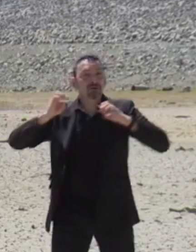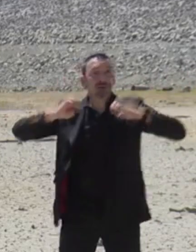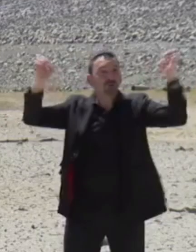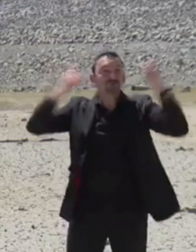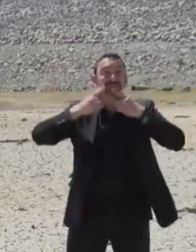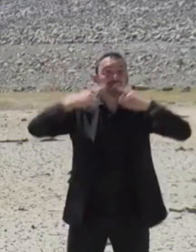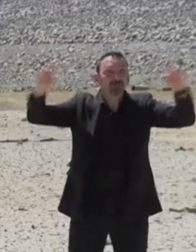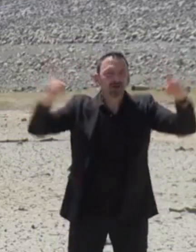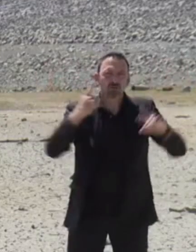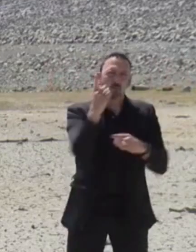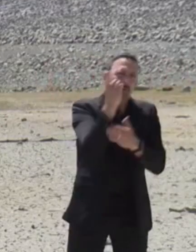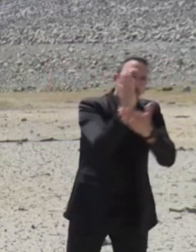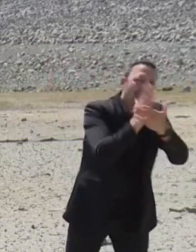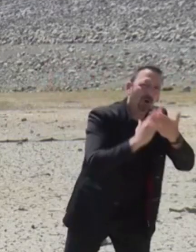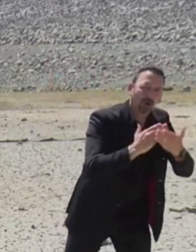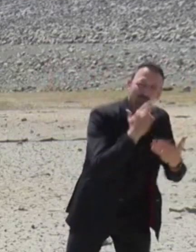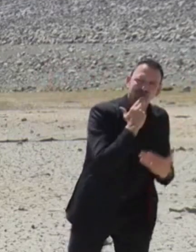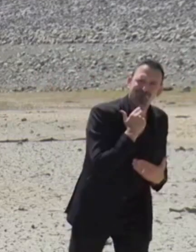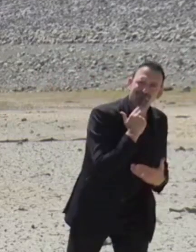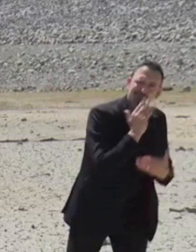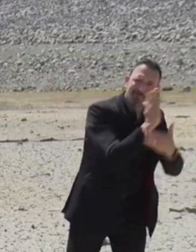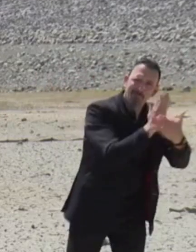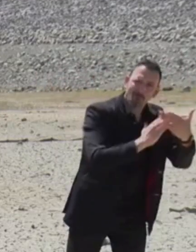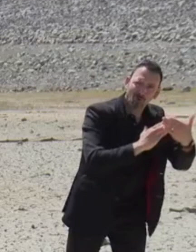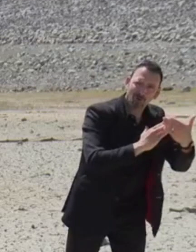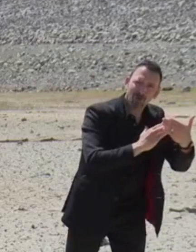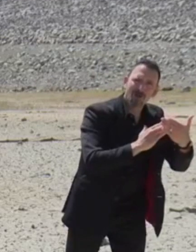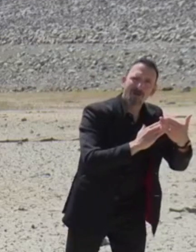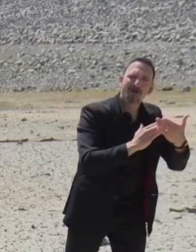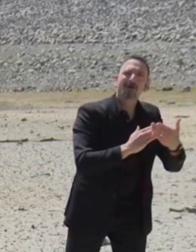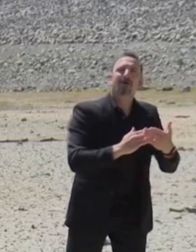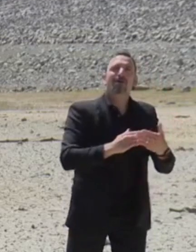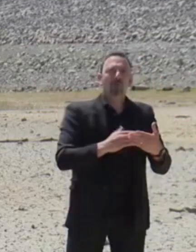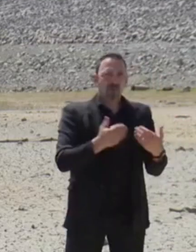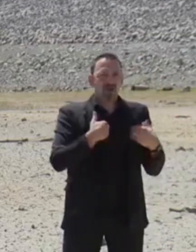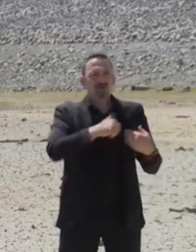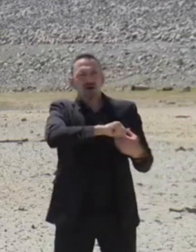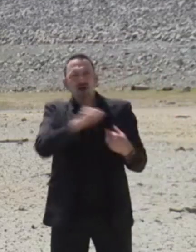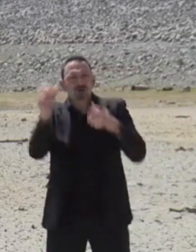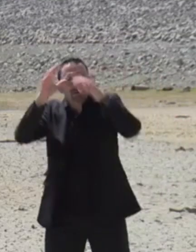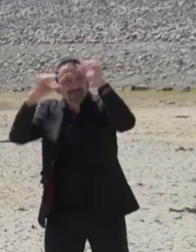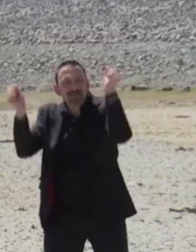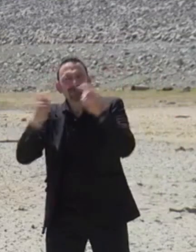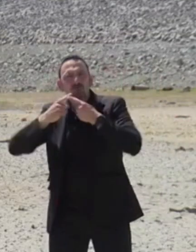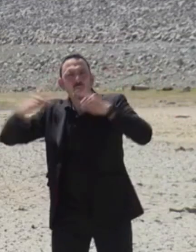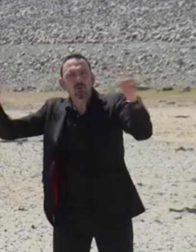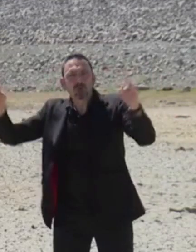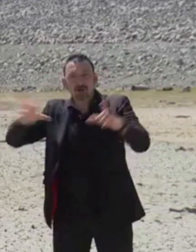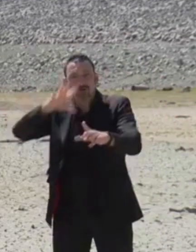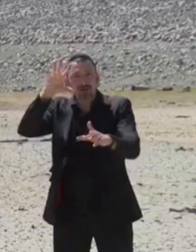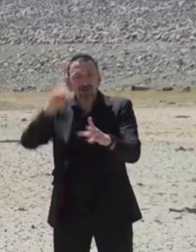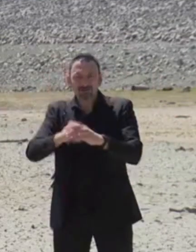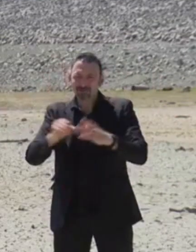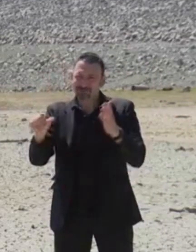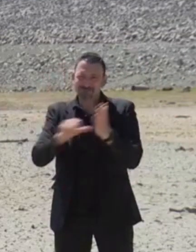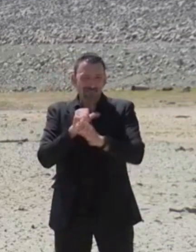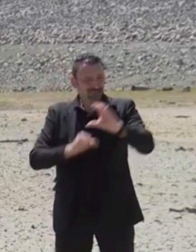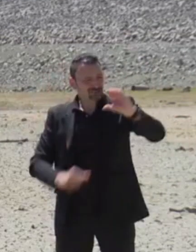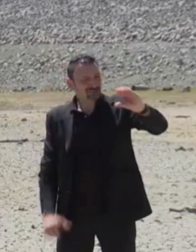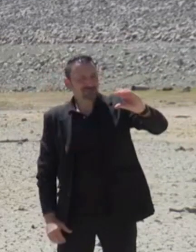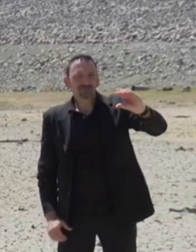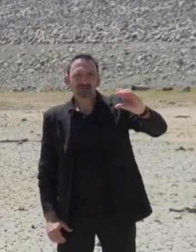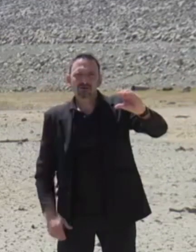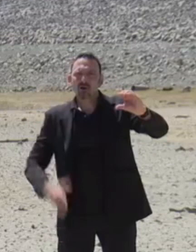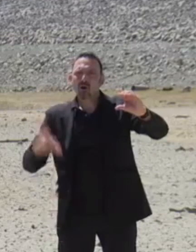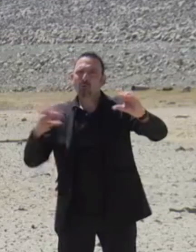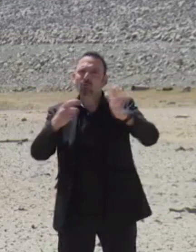one component of this executive order, but there is an executive order that includes pages of requirements for